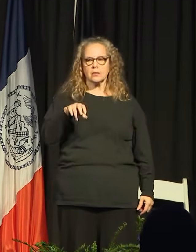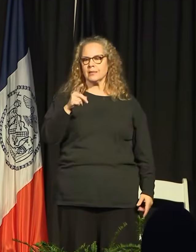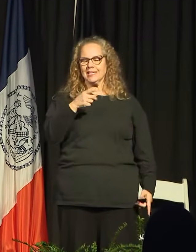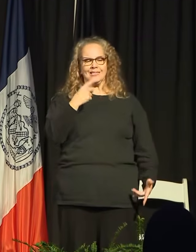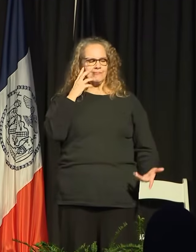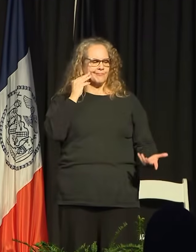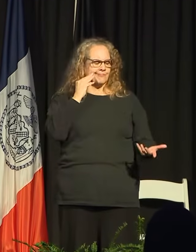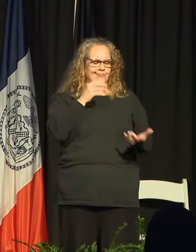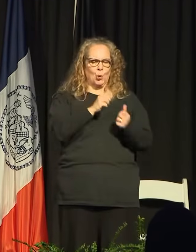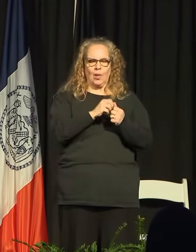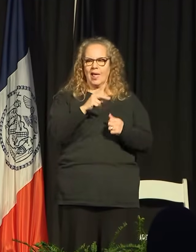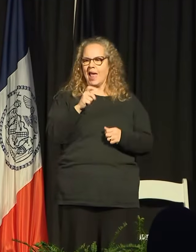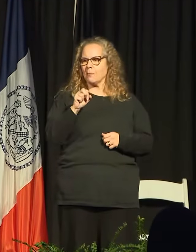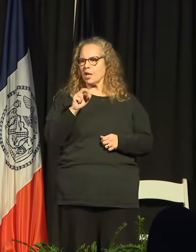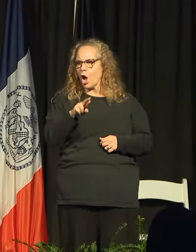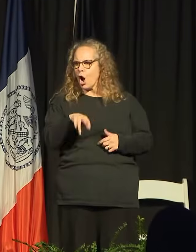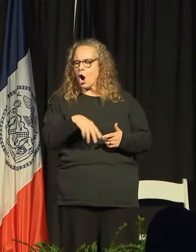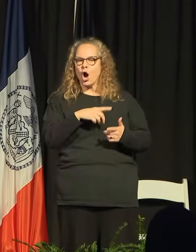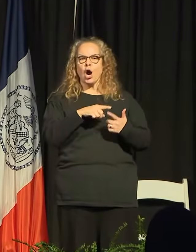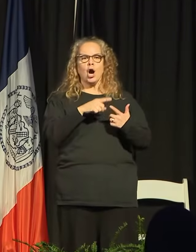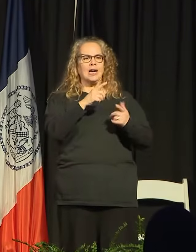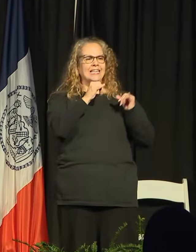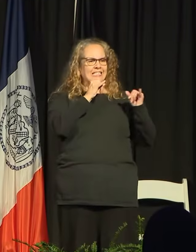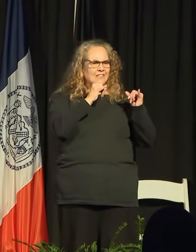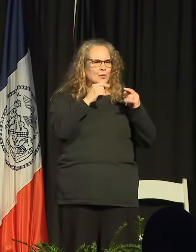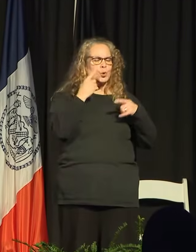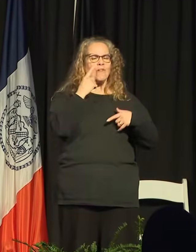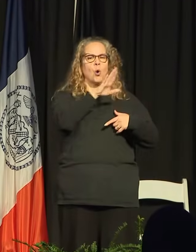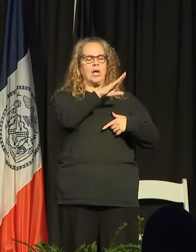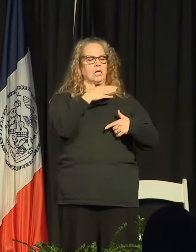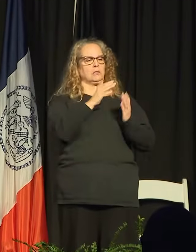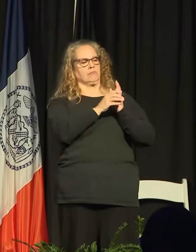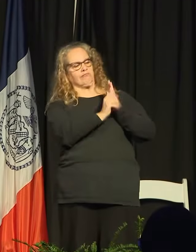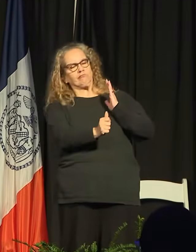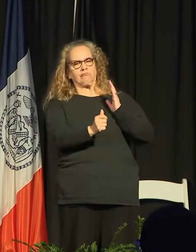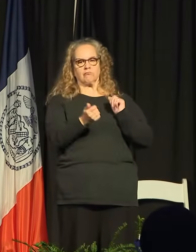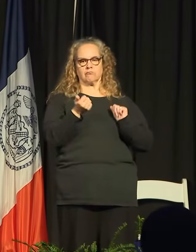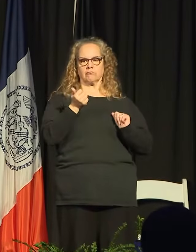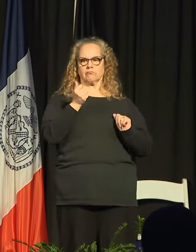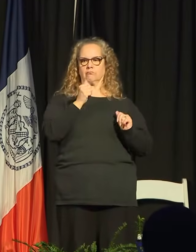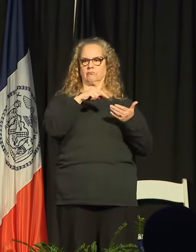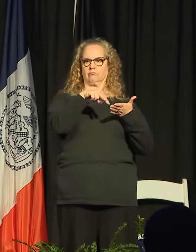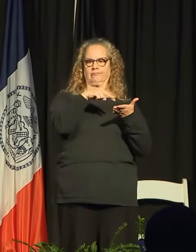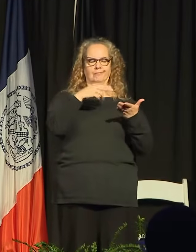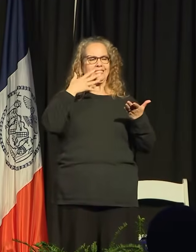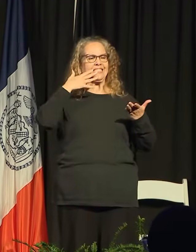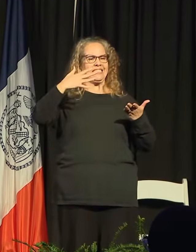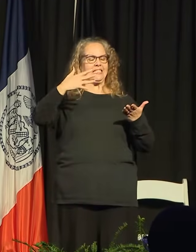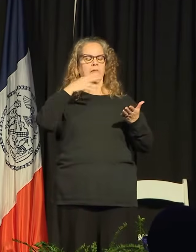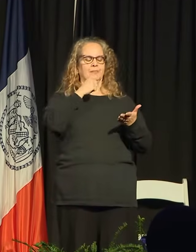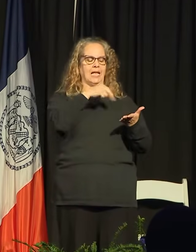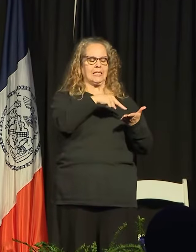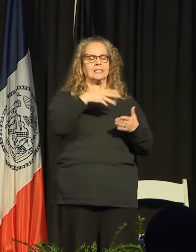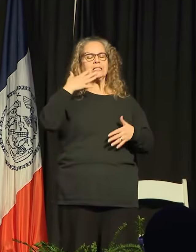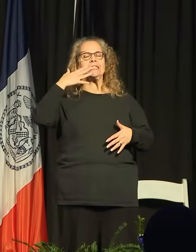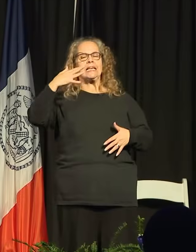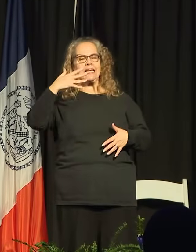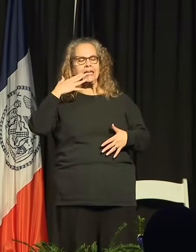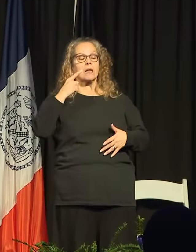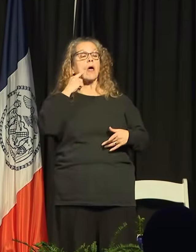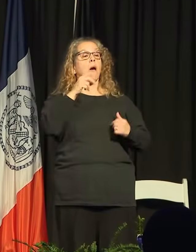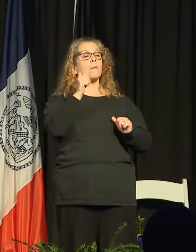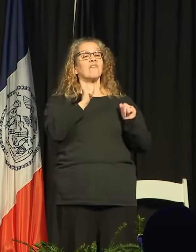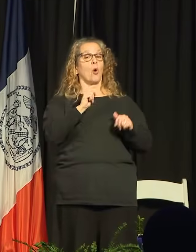the New York Times for both its artistry and social impact. Z. Sean has performed at the Kennedy